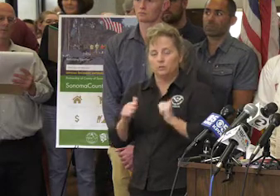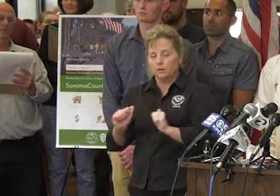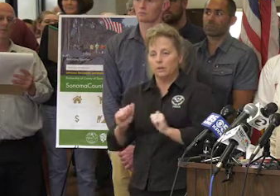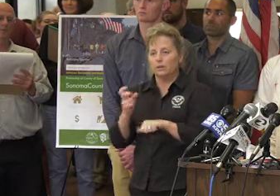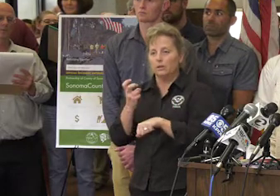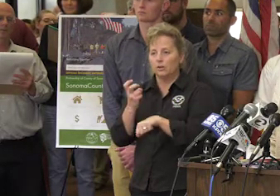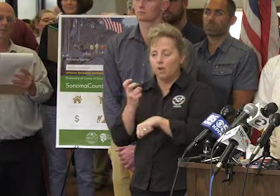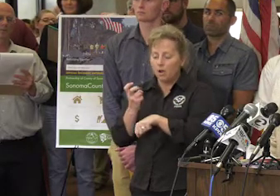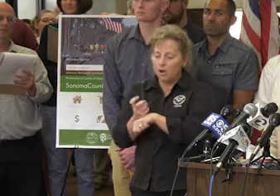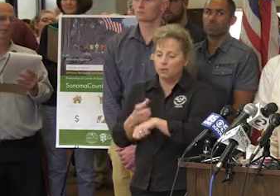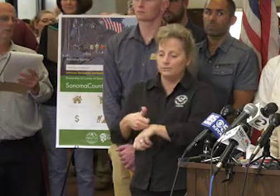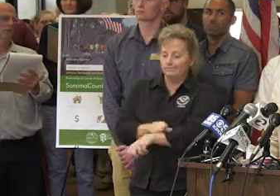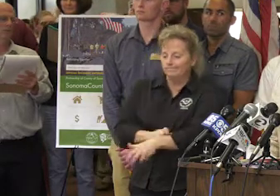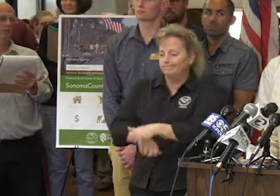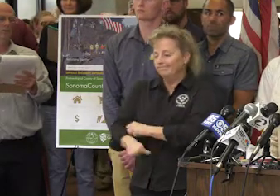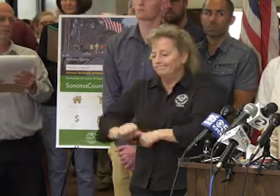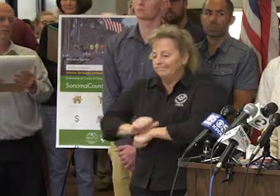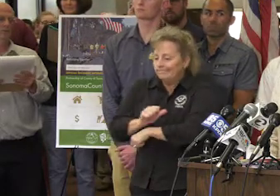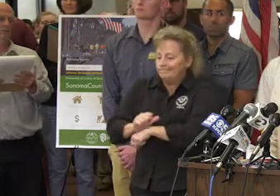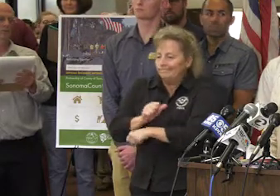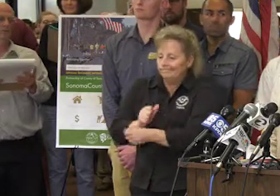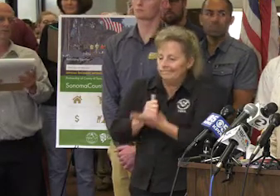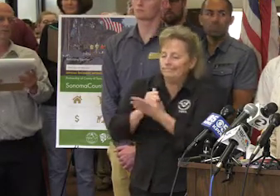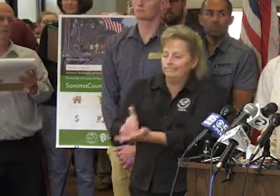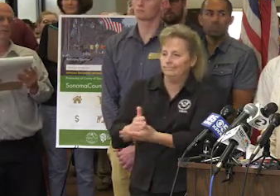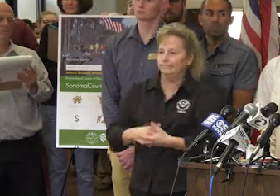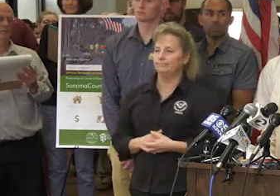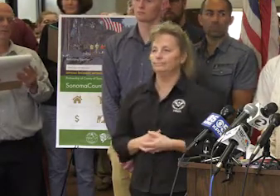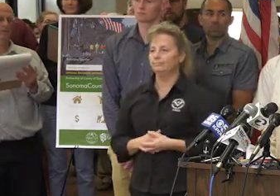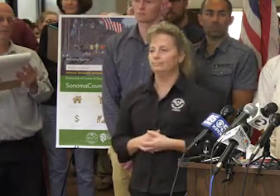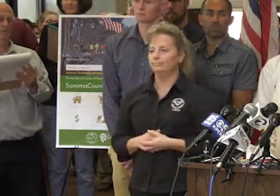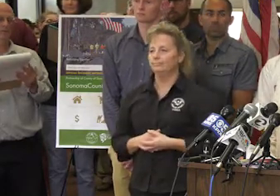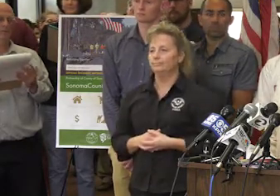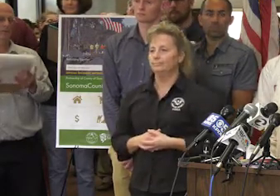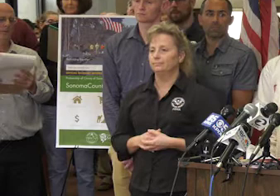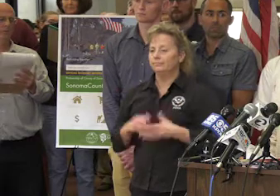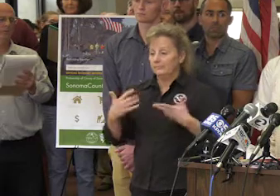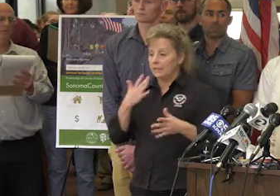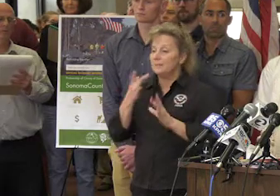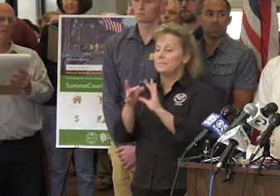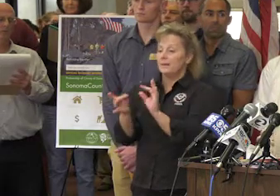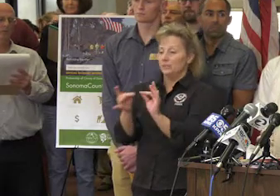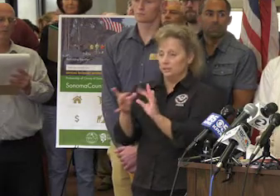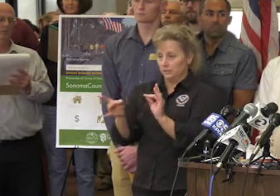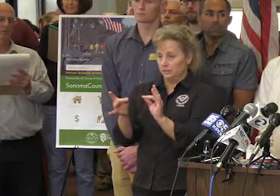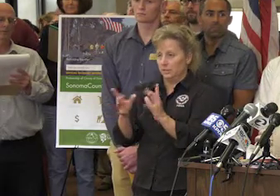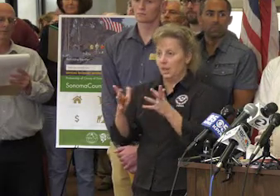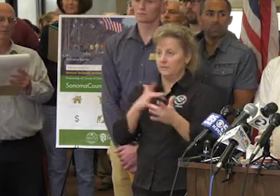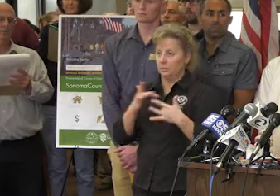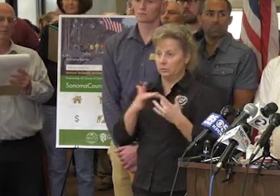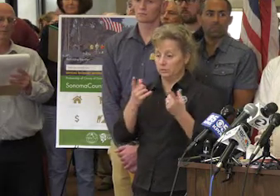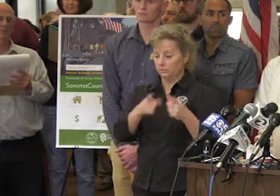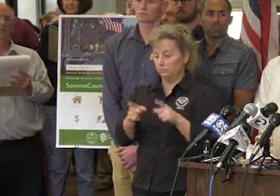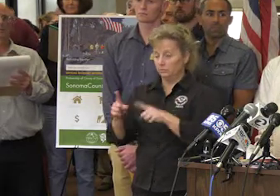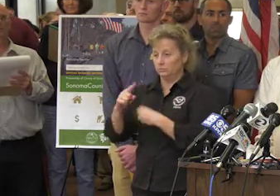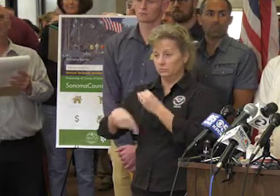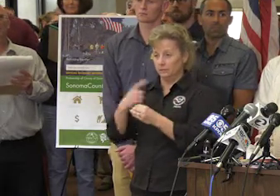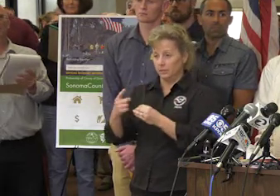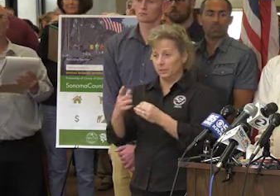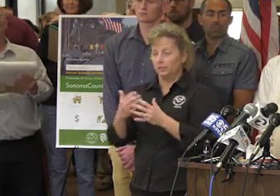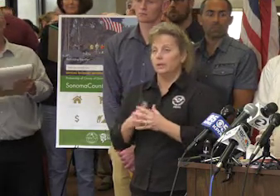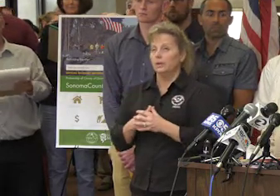very hard to work to help with this. So as mentioned, there's a lot of concern that is going on regarding